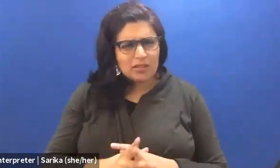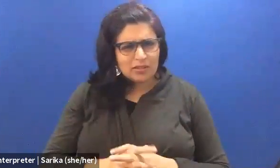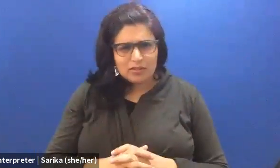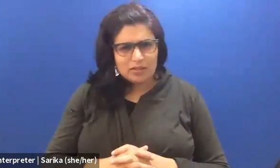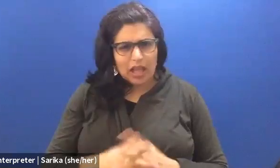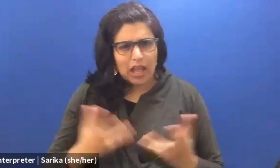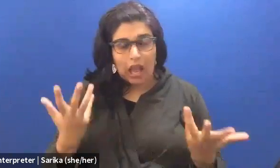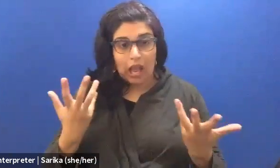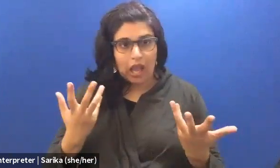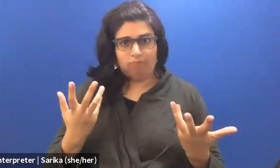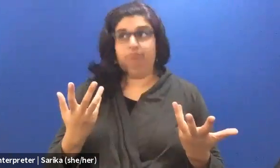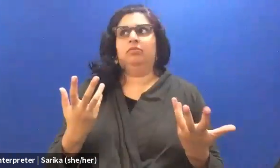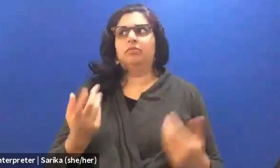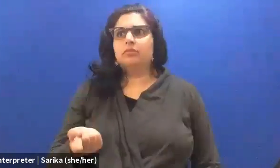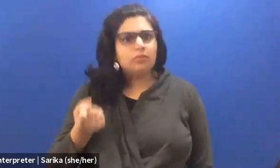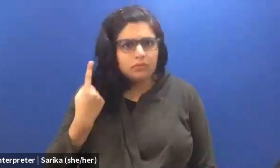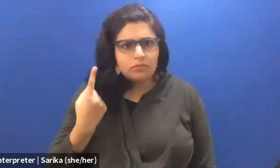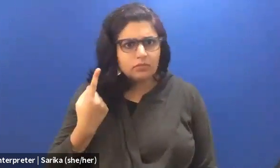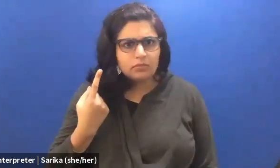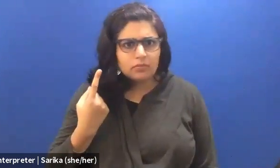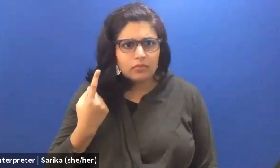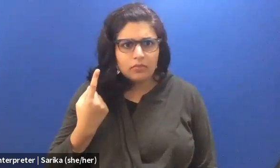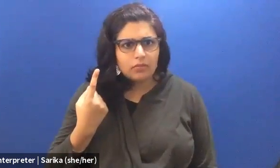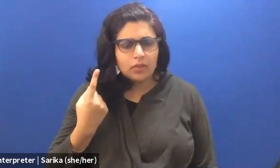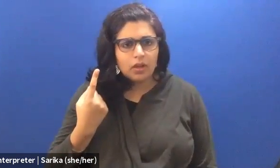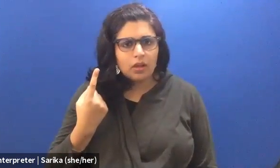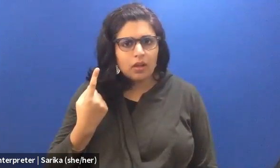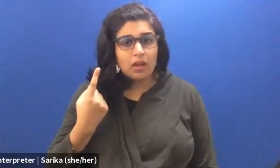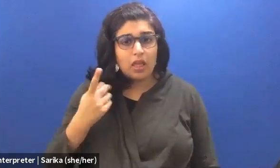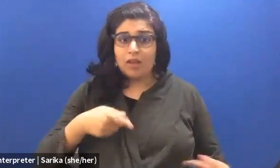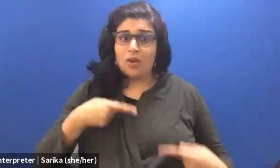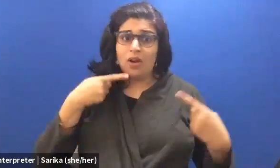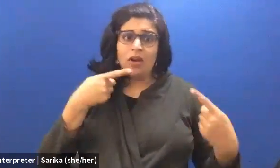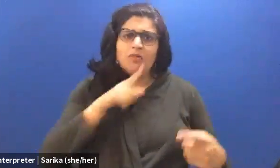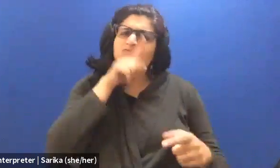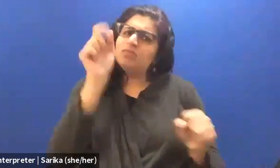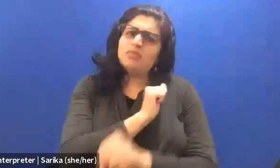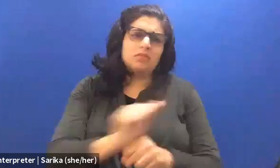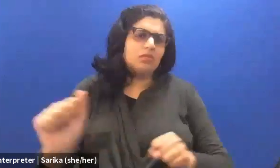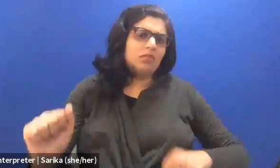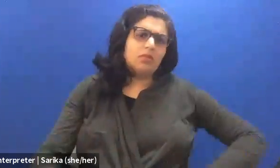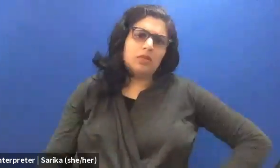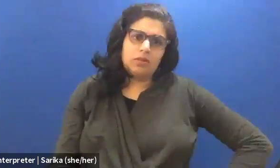I don't understand it. The struggle is real, man.